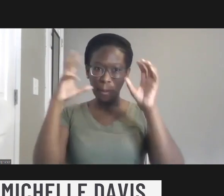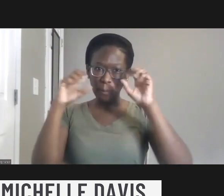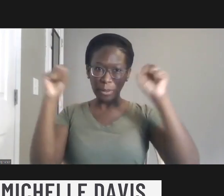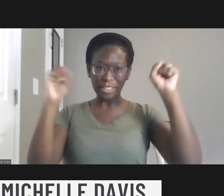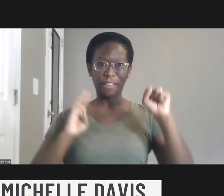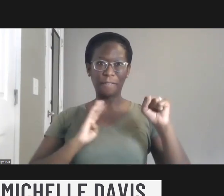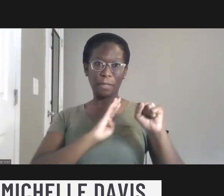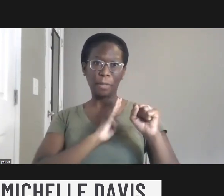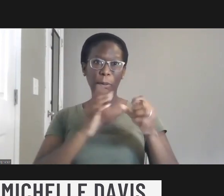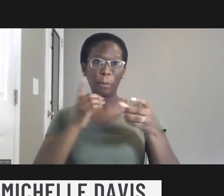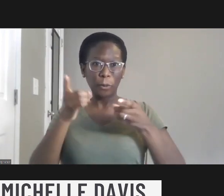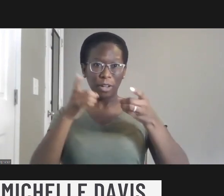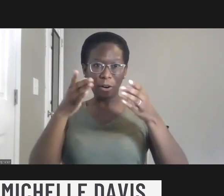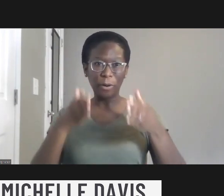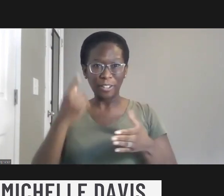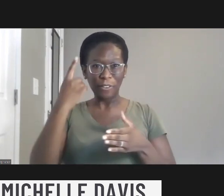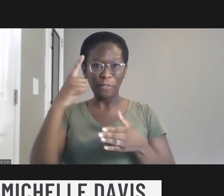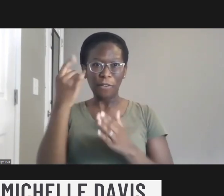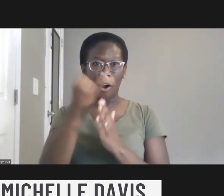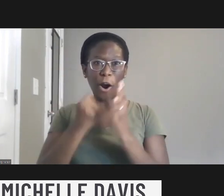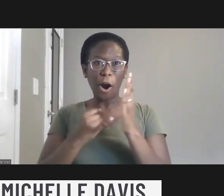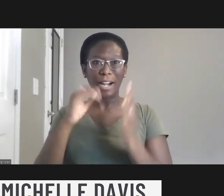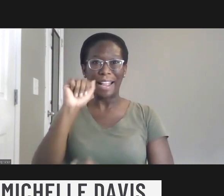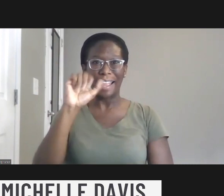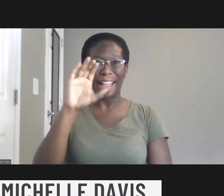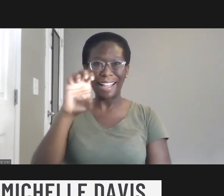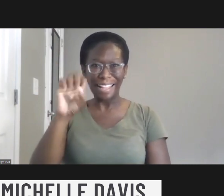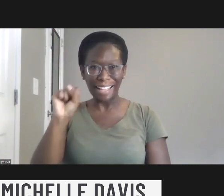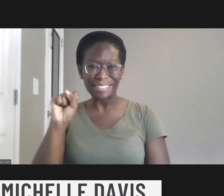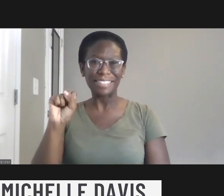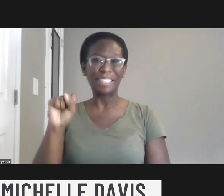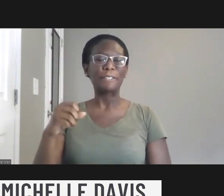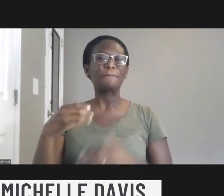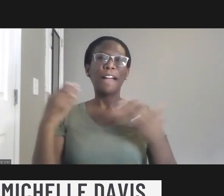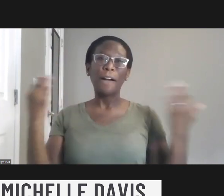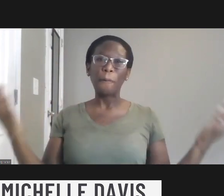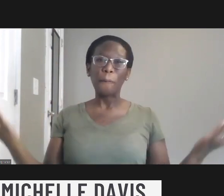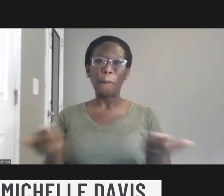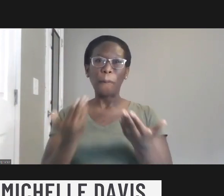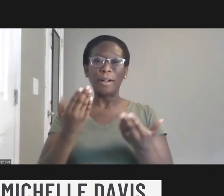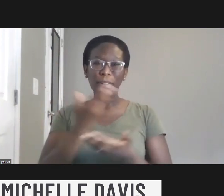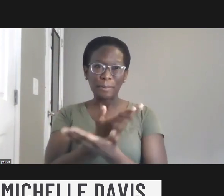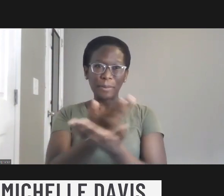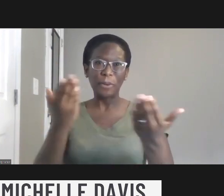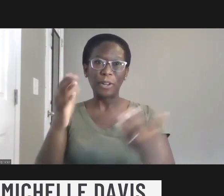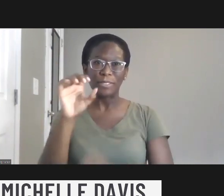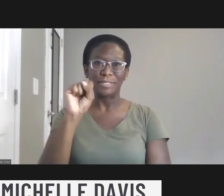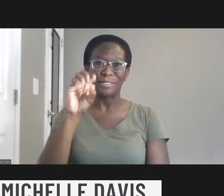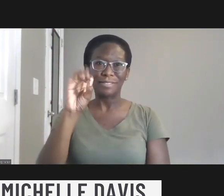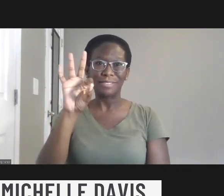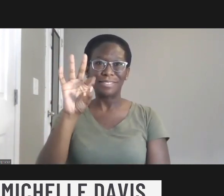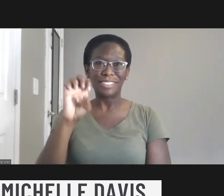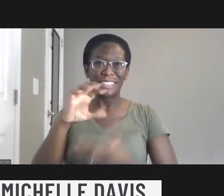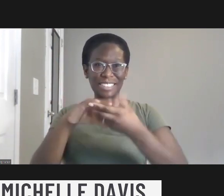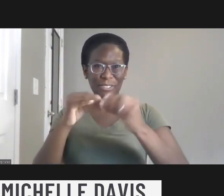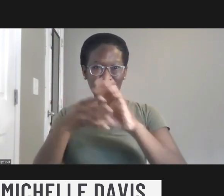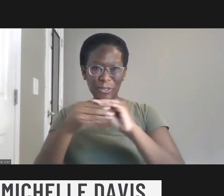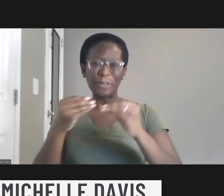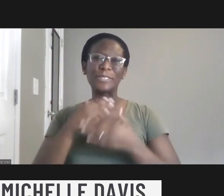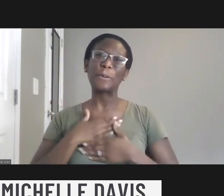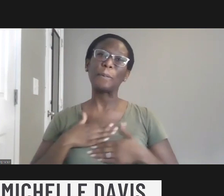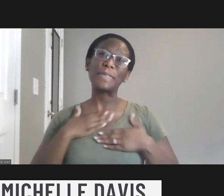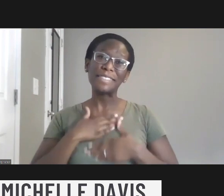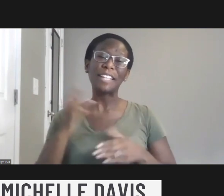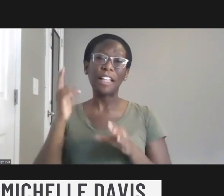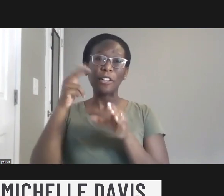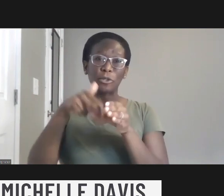of Arts Access. On behalf of the board, I welcome you to SOFE Stories. We're so pleased that you've joined us for